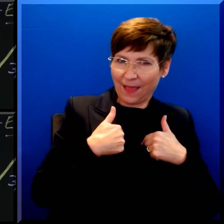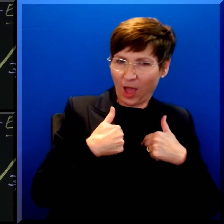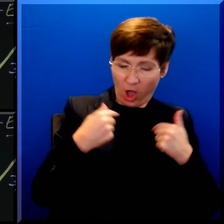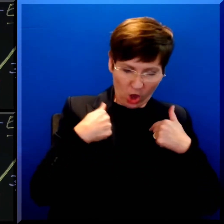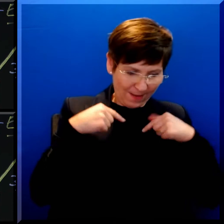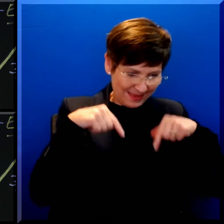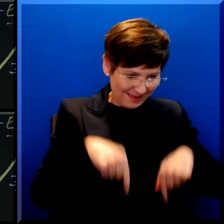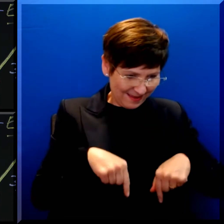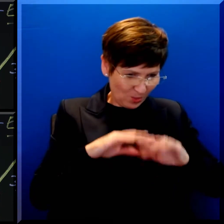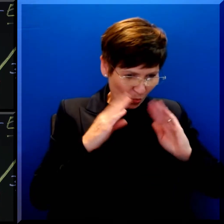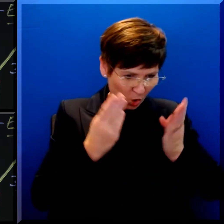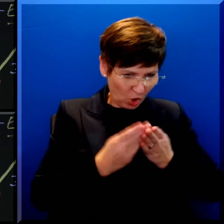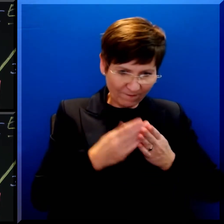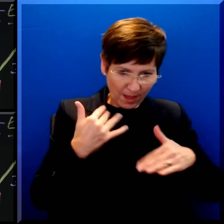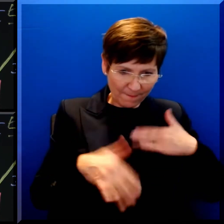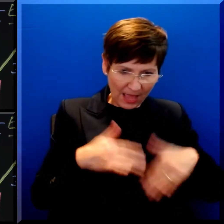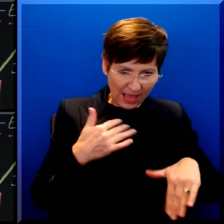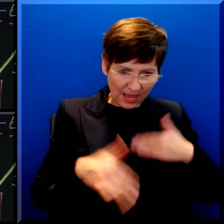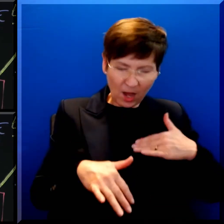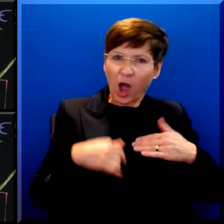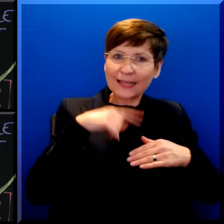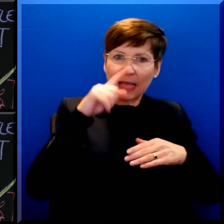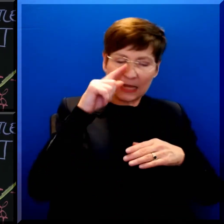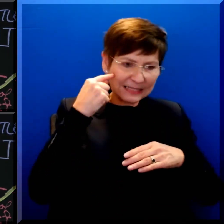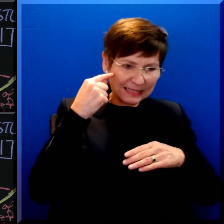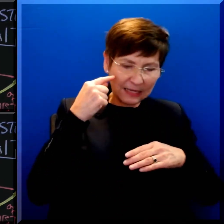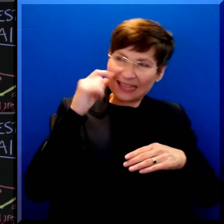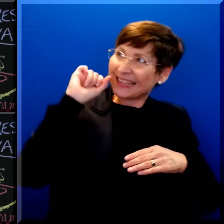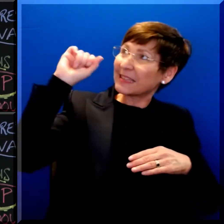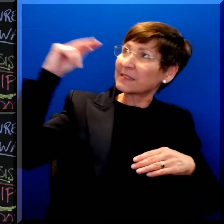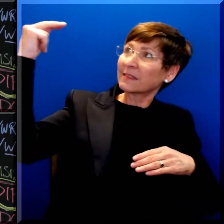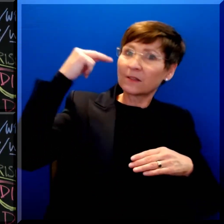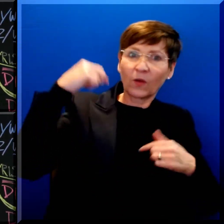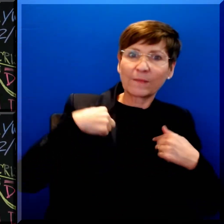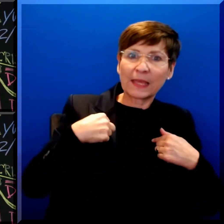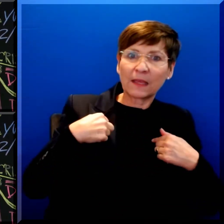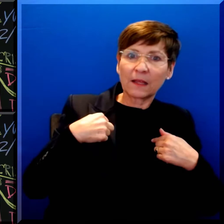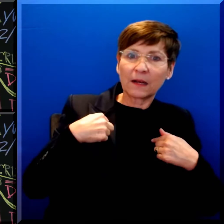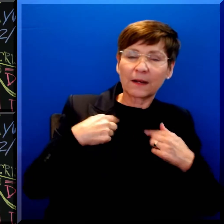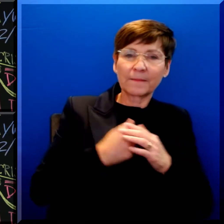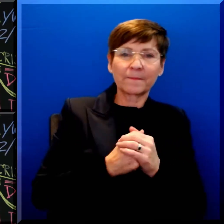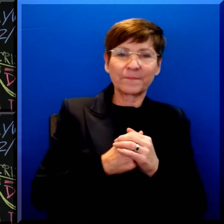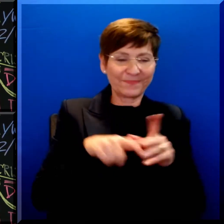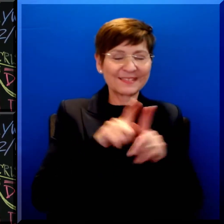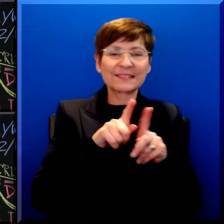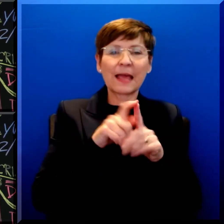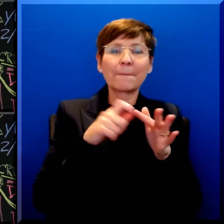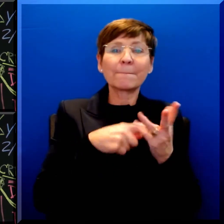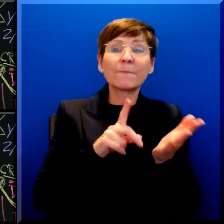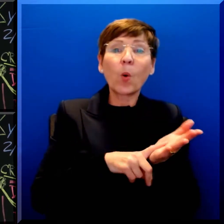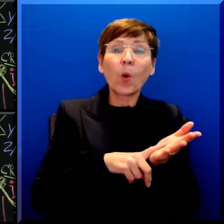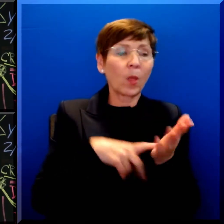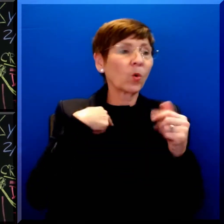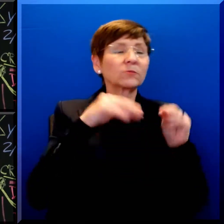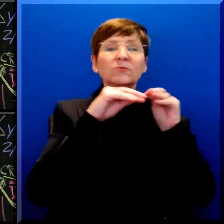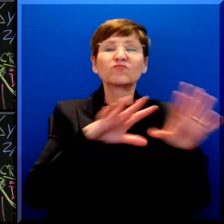pain. I think of the Apostle Paul. He's another graduate of the school of waiting. And God promised Paul, he said, I'm going to use your life to spread